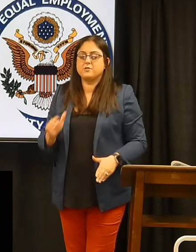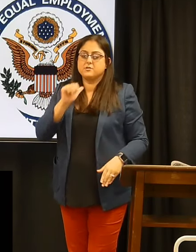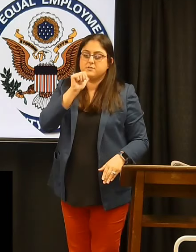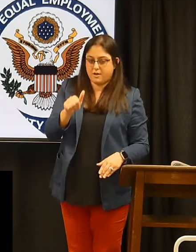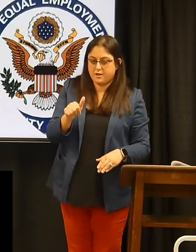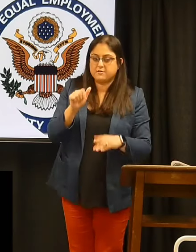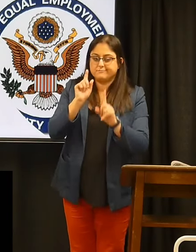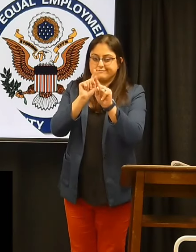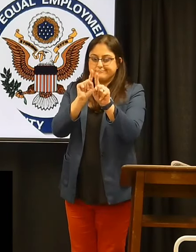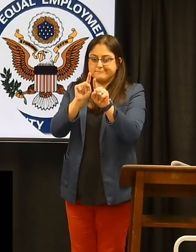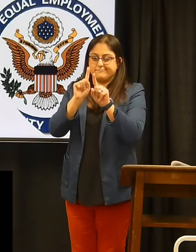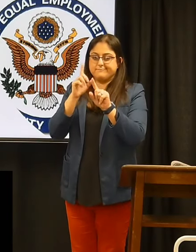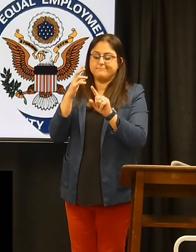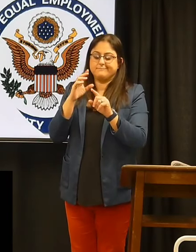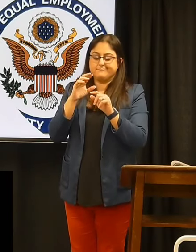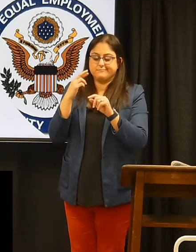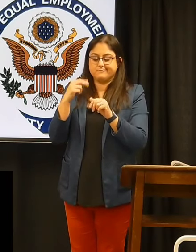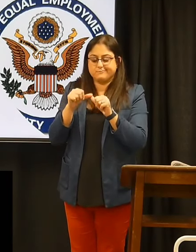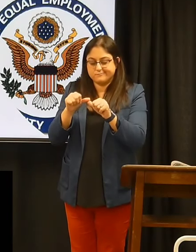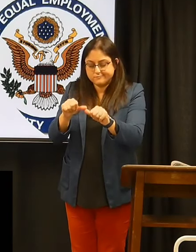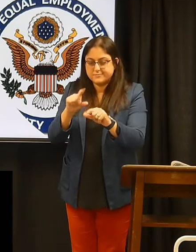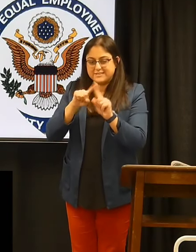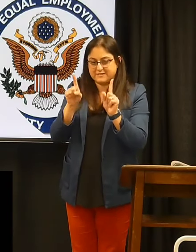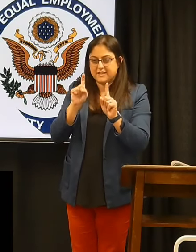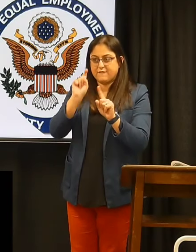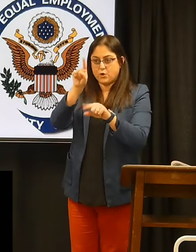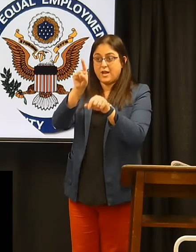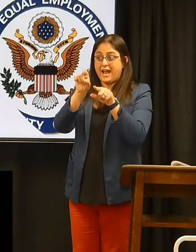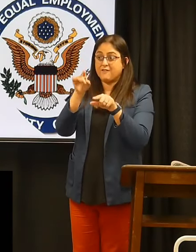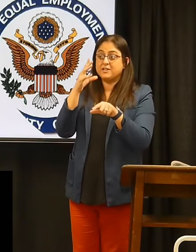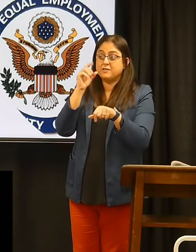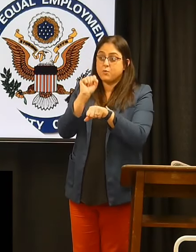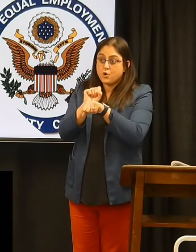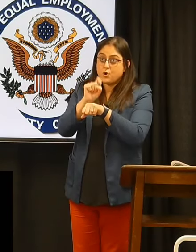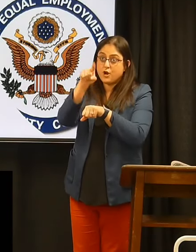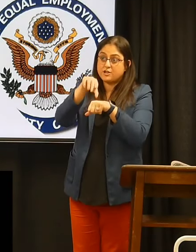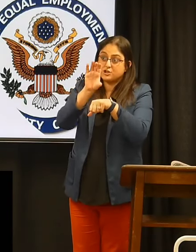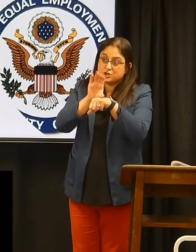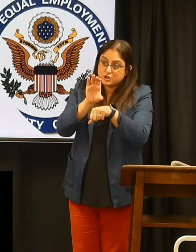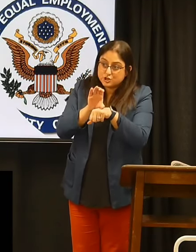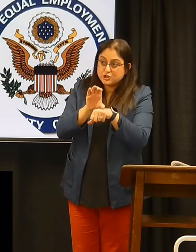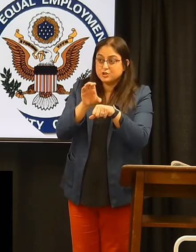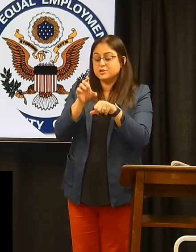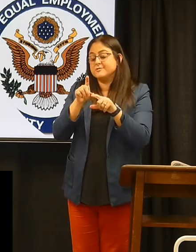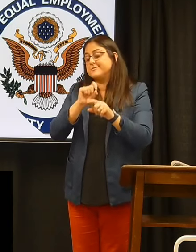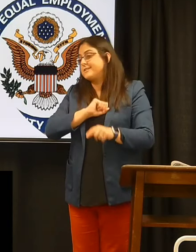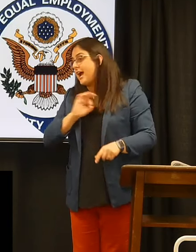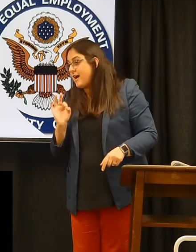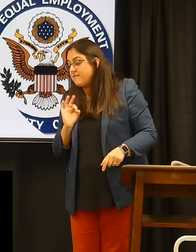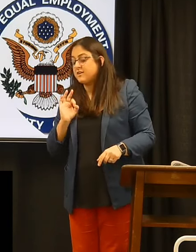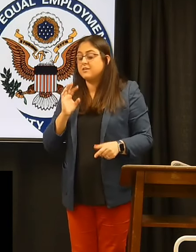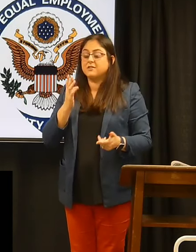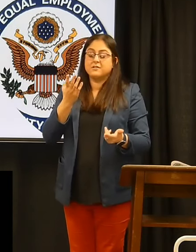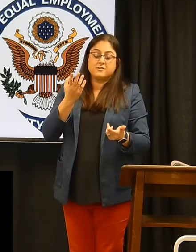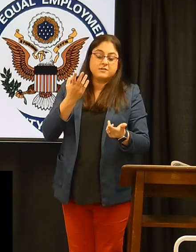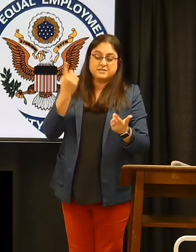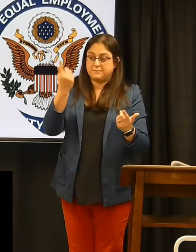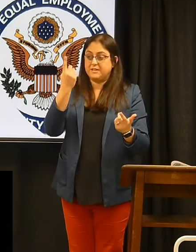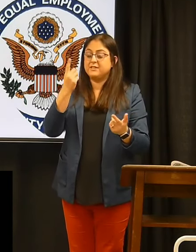and if you're an attendee, then no. If you actually work at that church, like as a staff